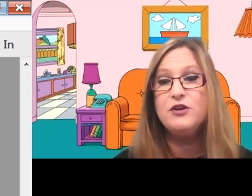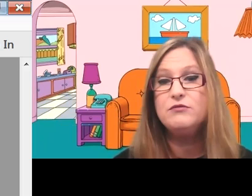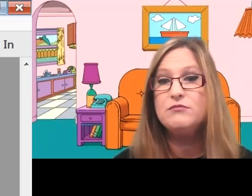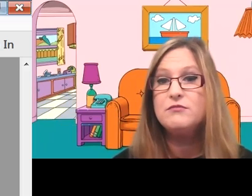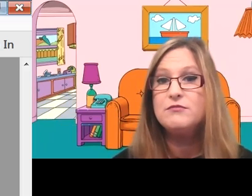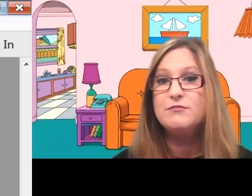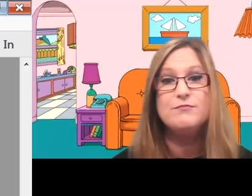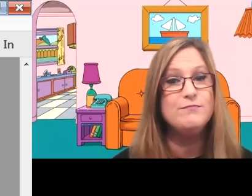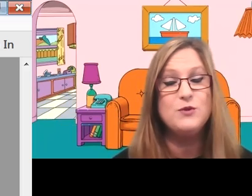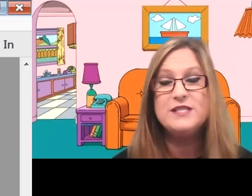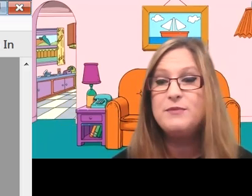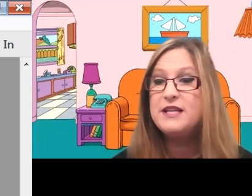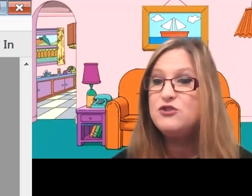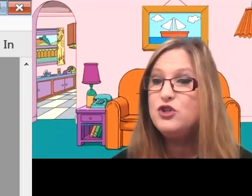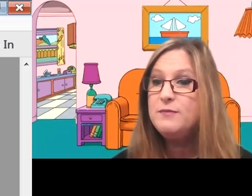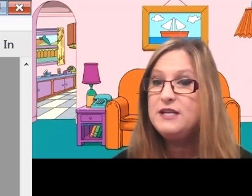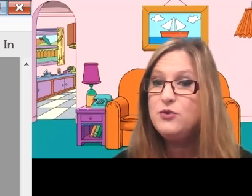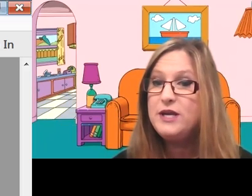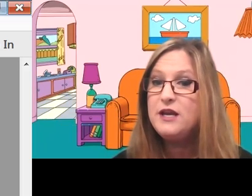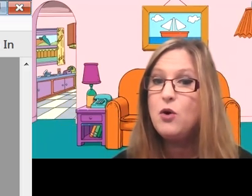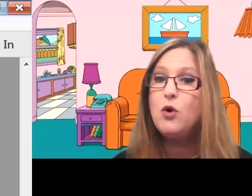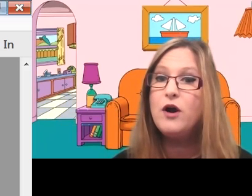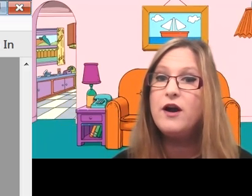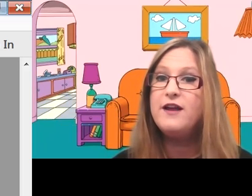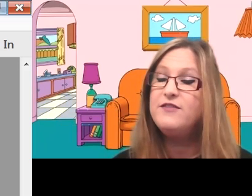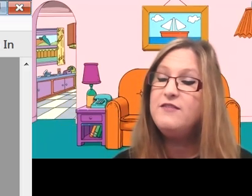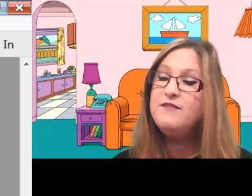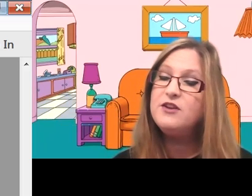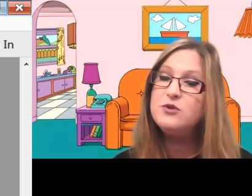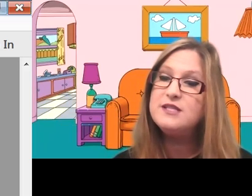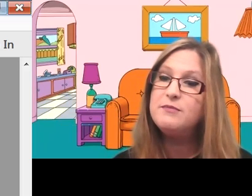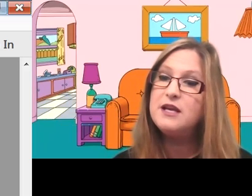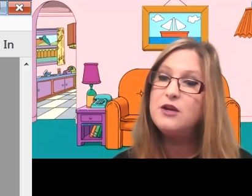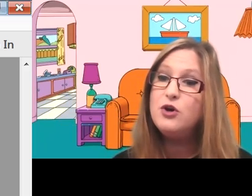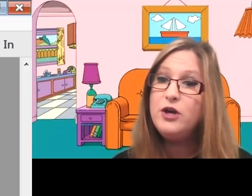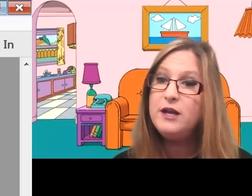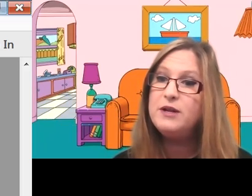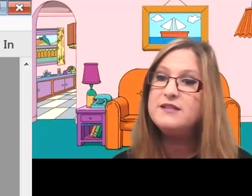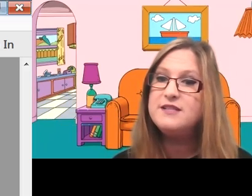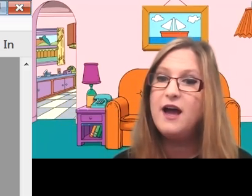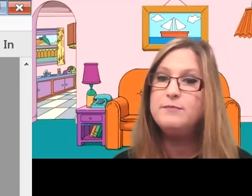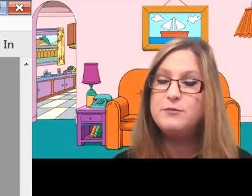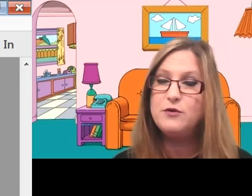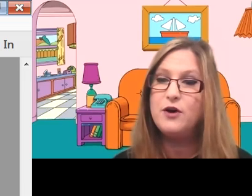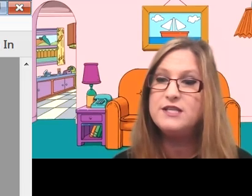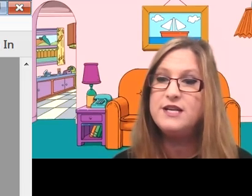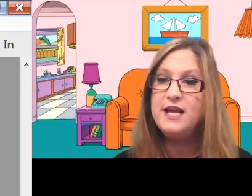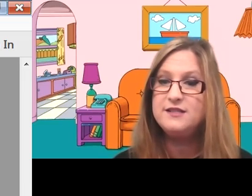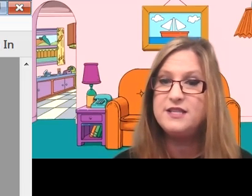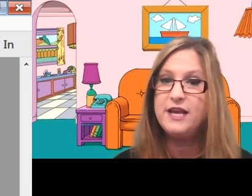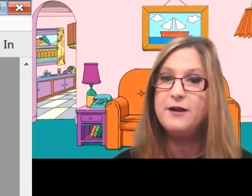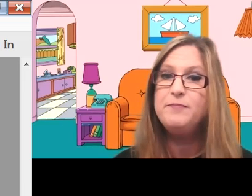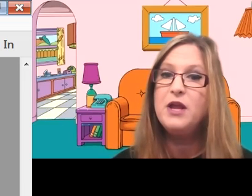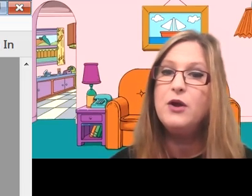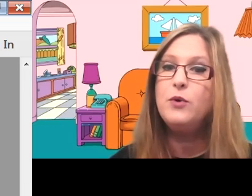if they're doing something they shouldn't be doing, or even if they're doing something good, but it's time to move on to the